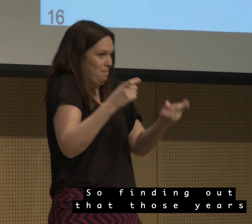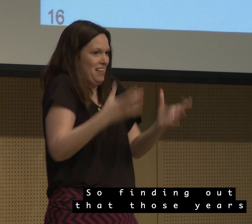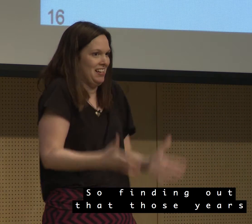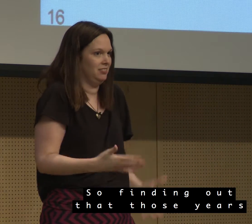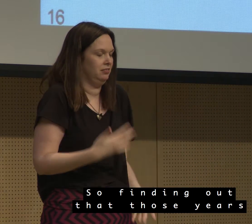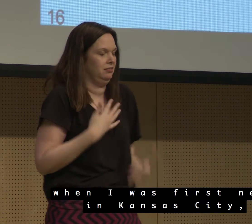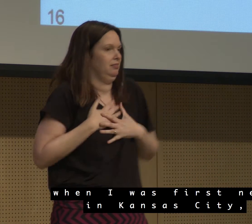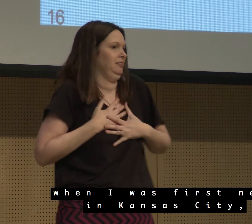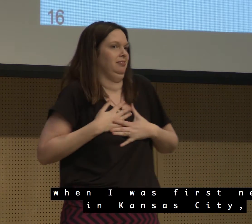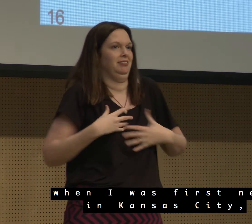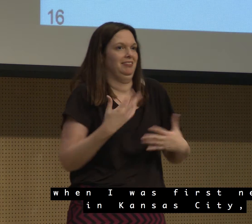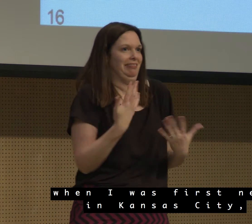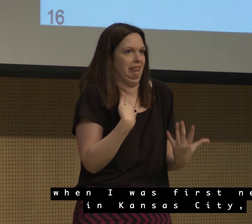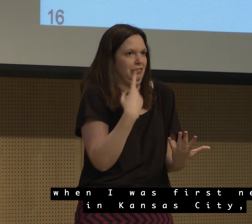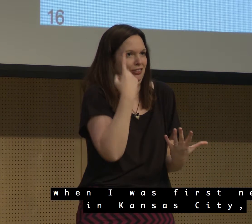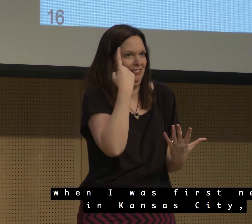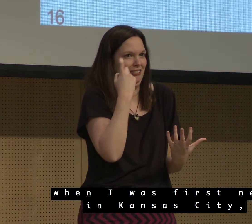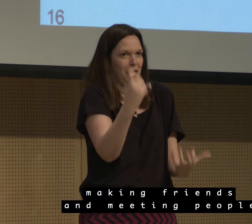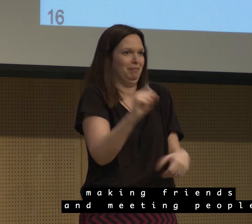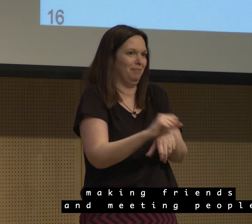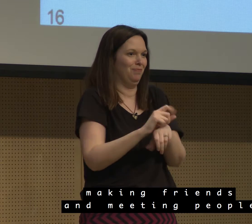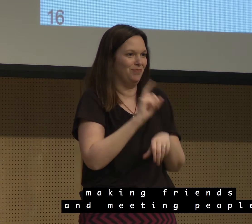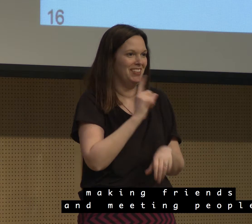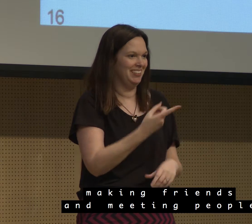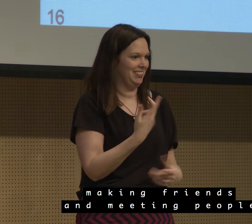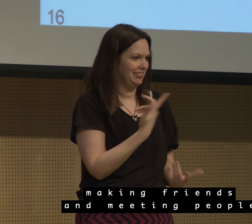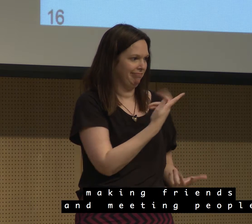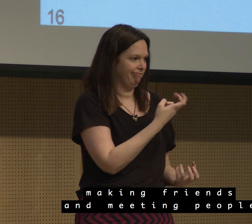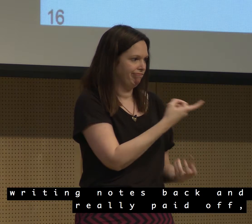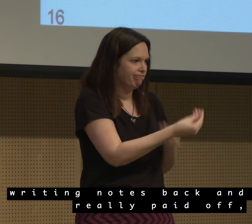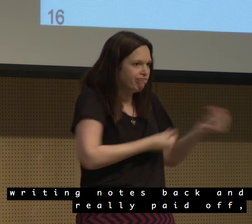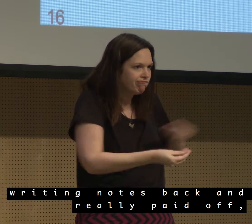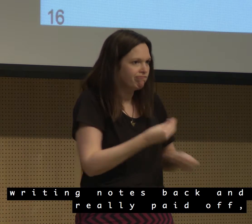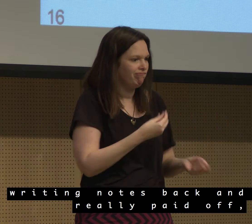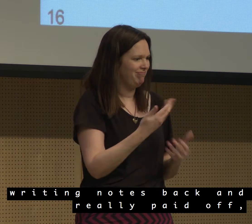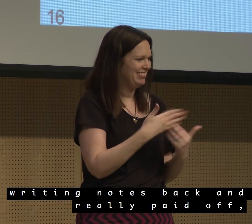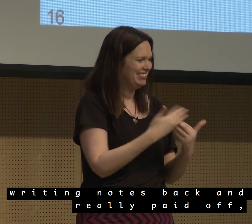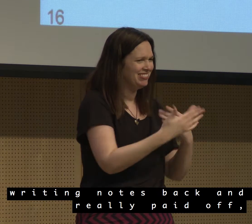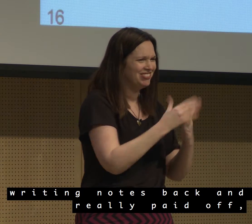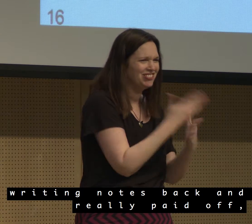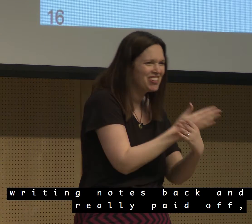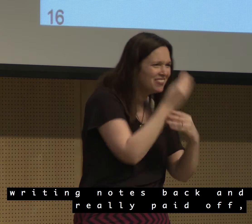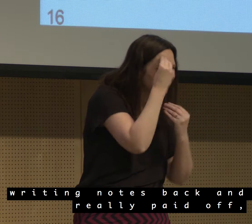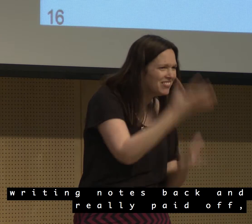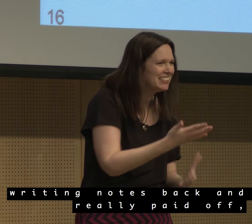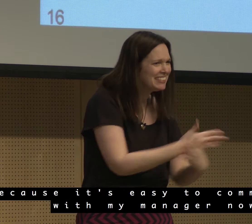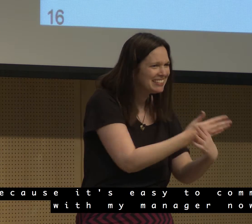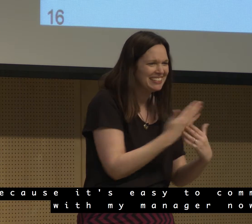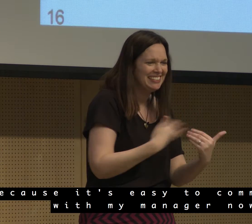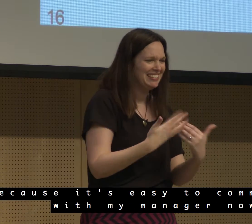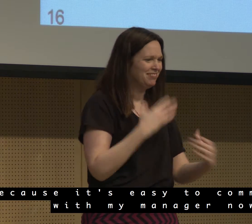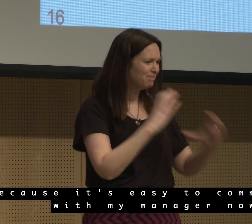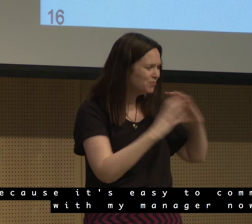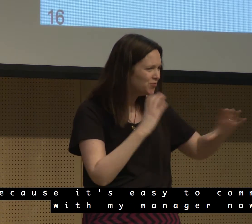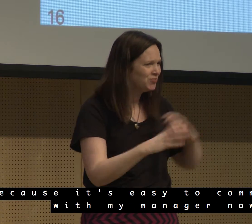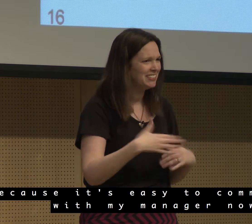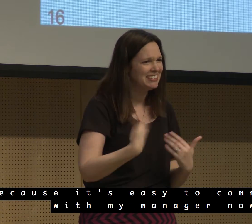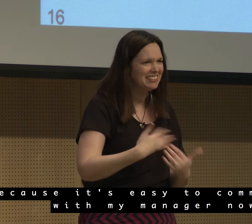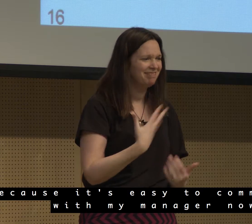that those years when I was first new in Kansas City, making friends and meeting people, writing notes back and forth really paid off, because it's easy to communicate with